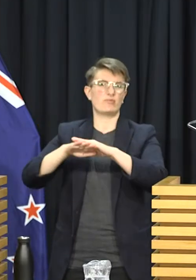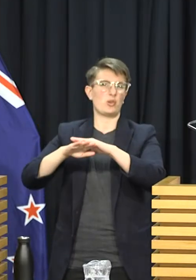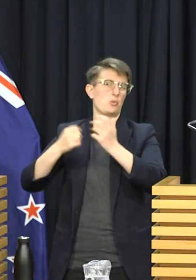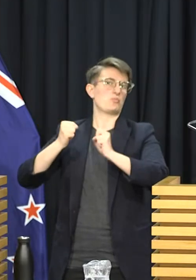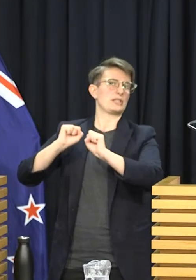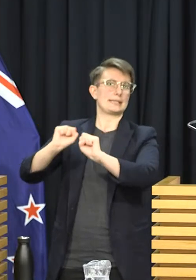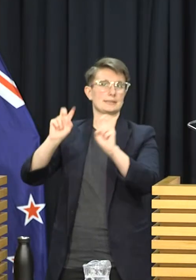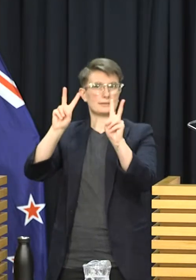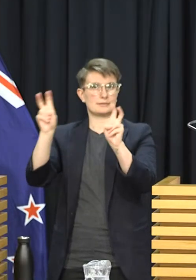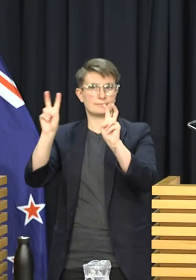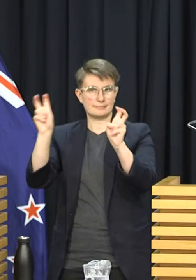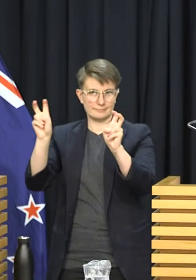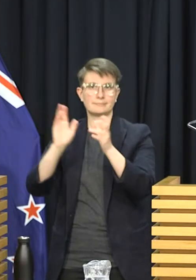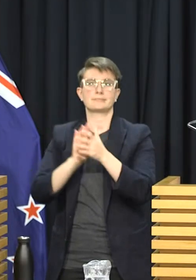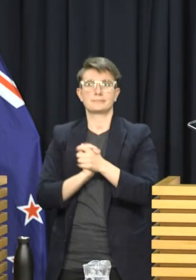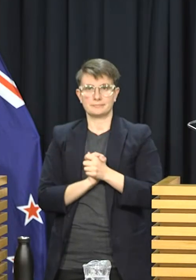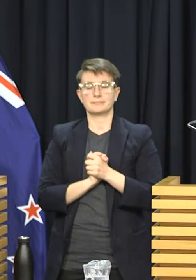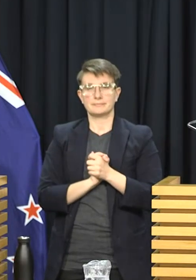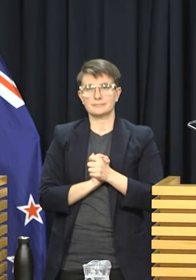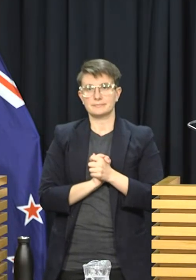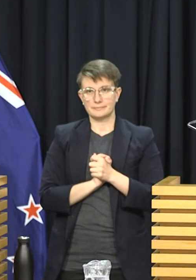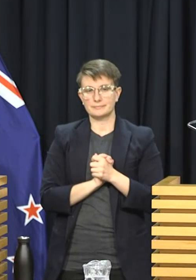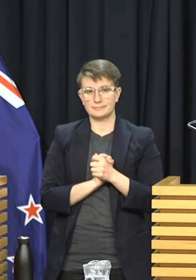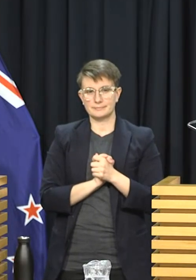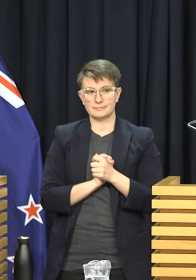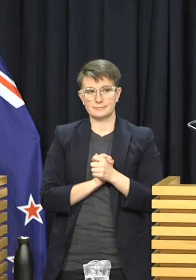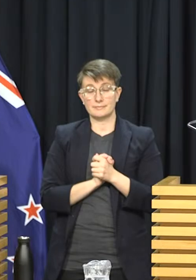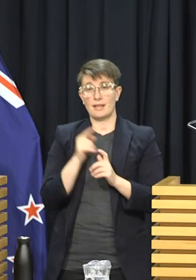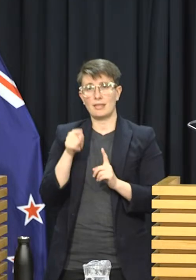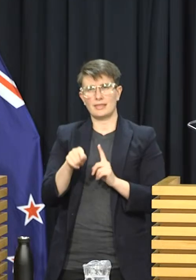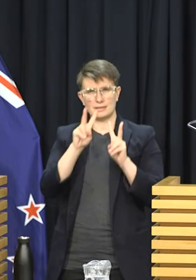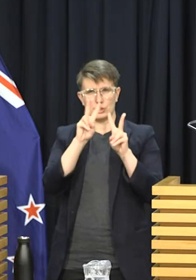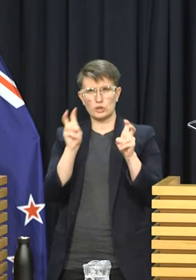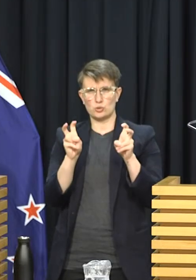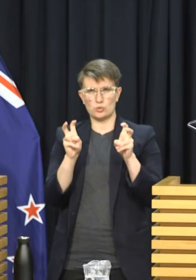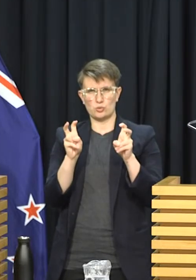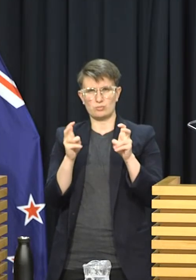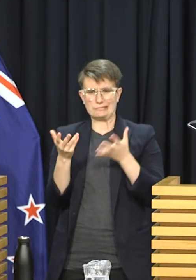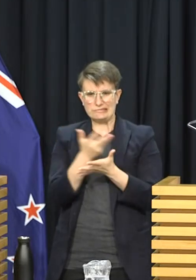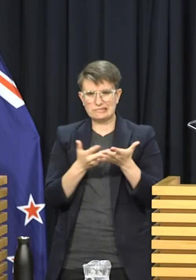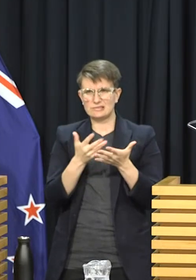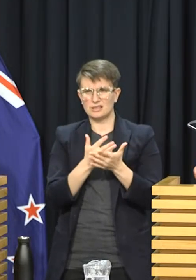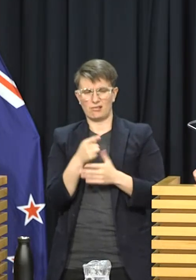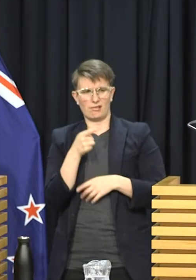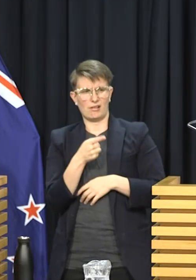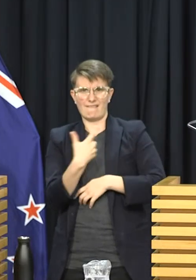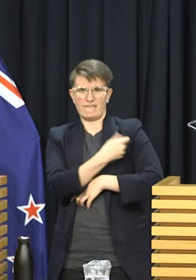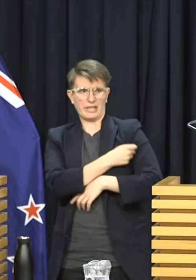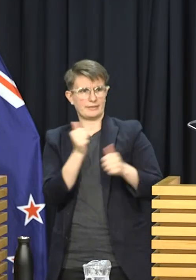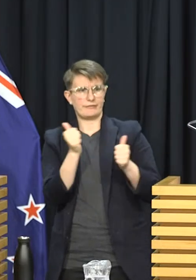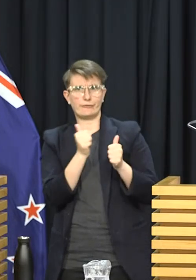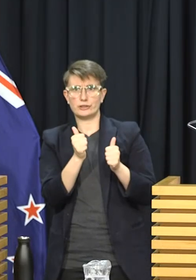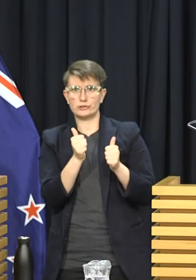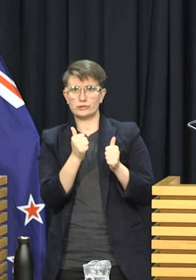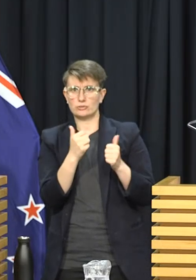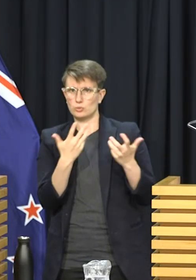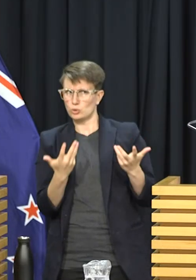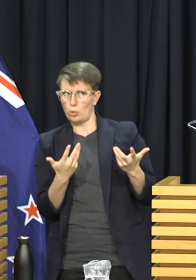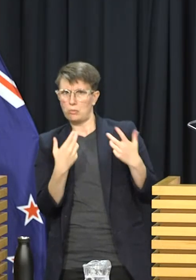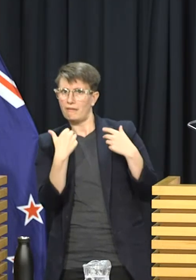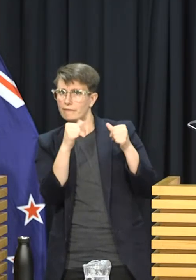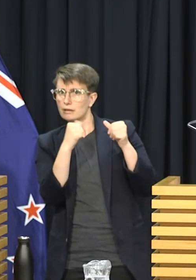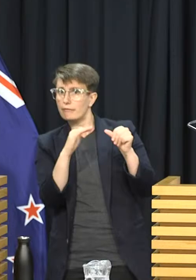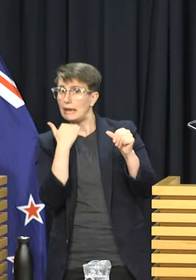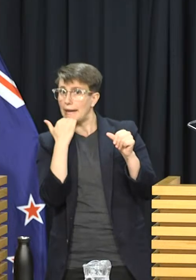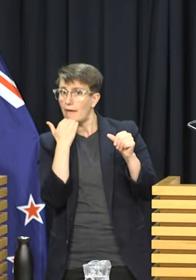immunised as opposed to vaccinated. This issue of how effective the vaccine is at preventing spread or transmission of COVID-19